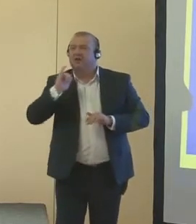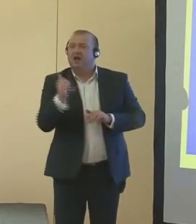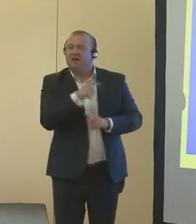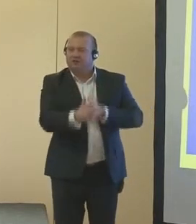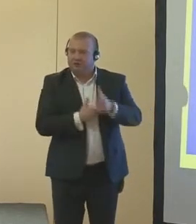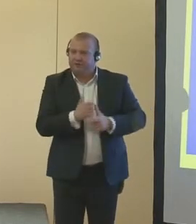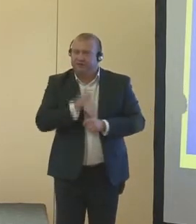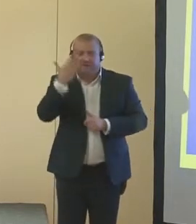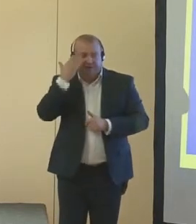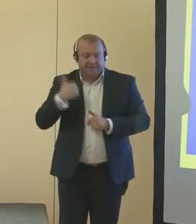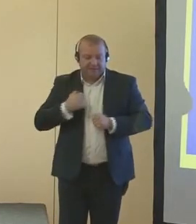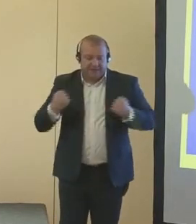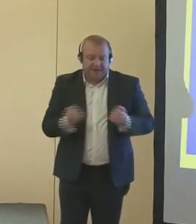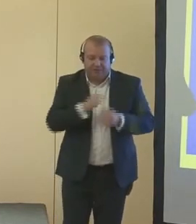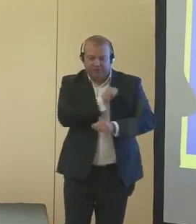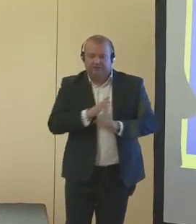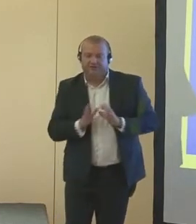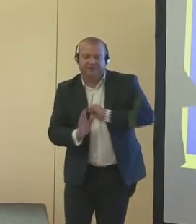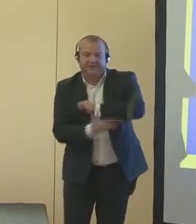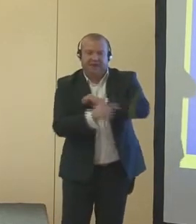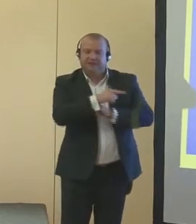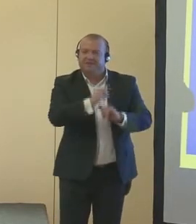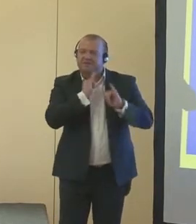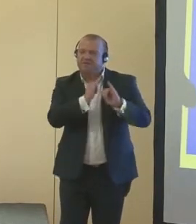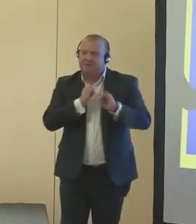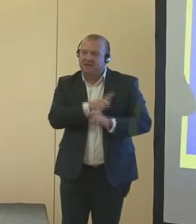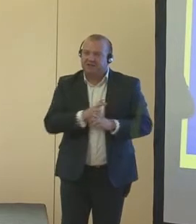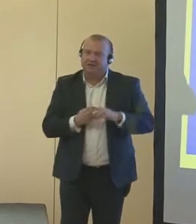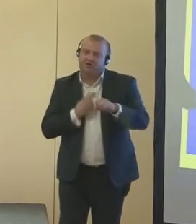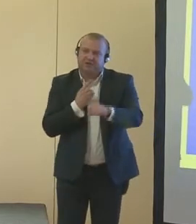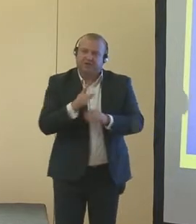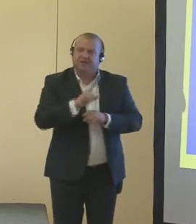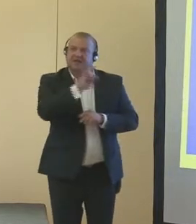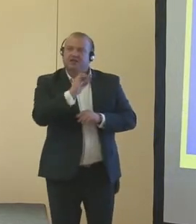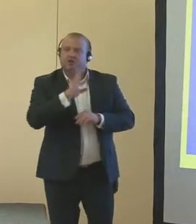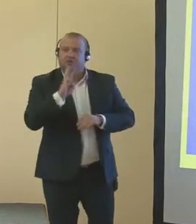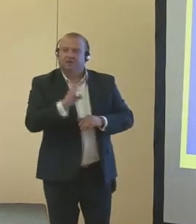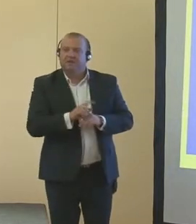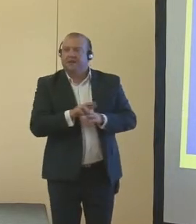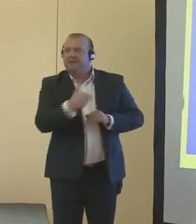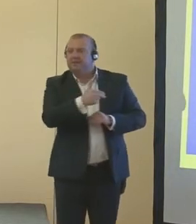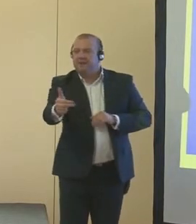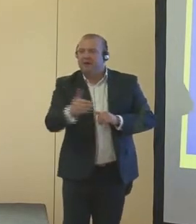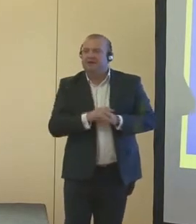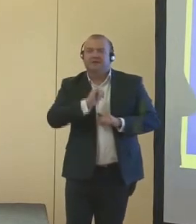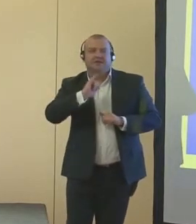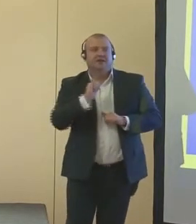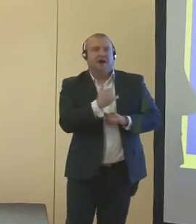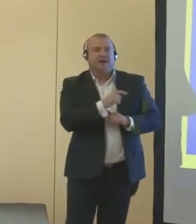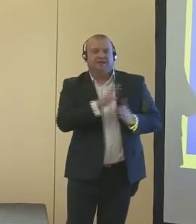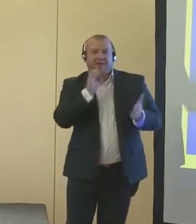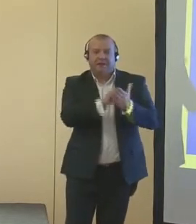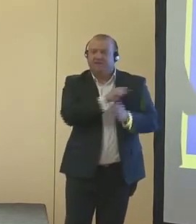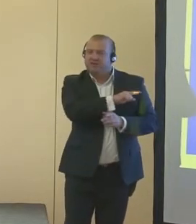information, also on existing resources, on how to do this, how to provide accessible information for